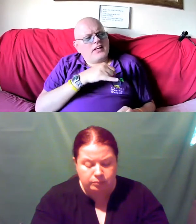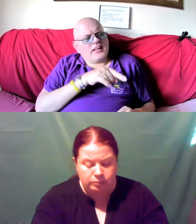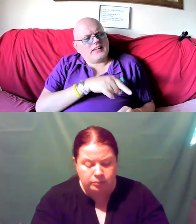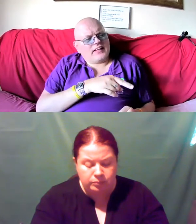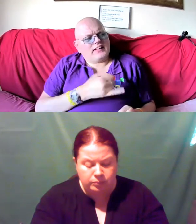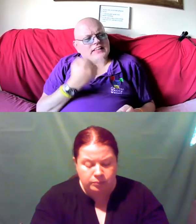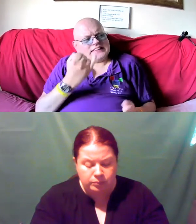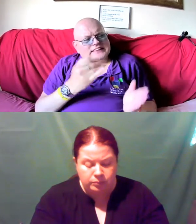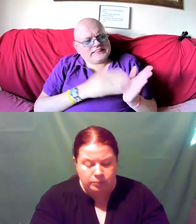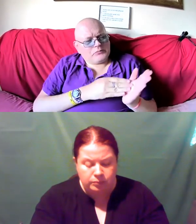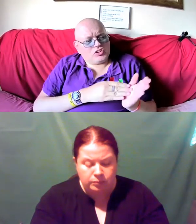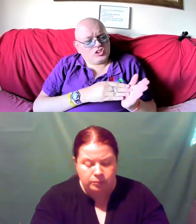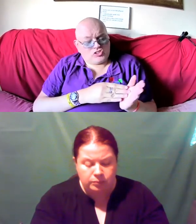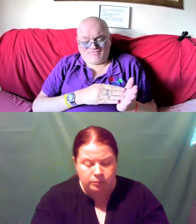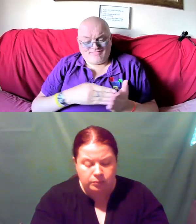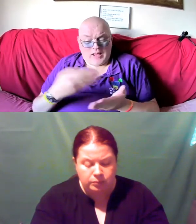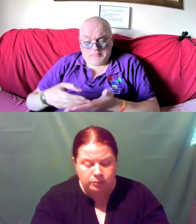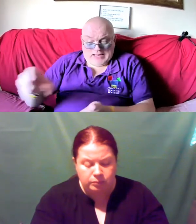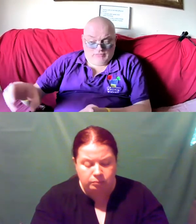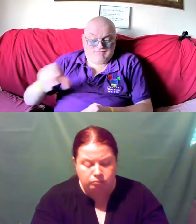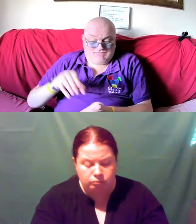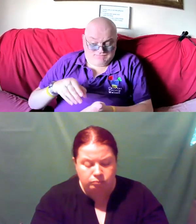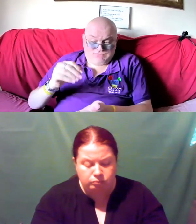fully subsidized